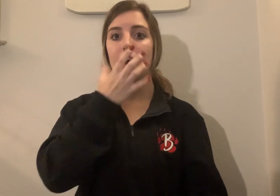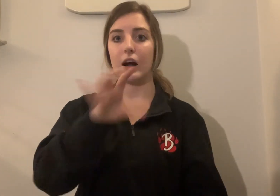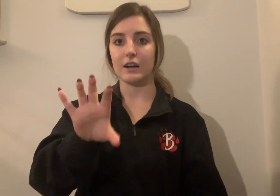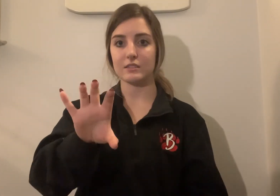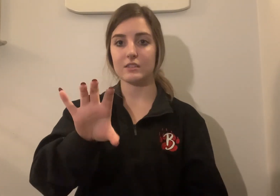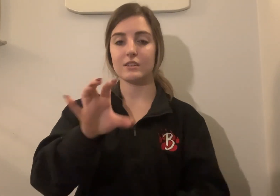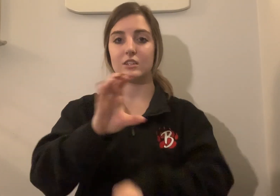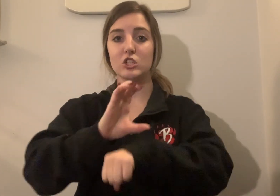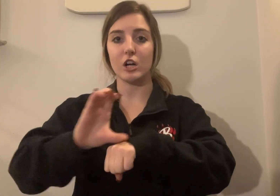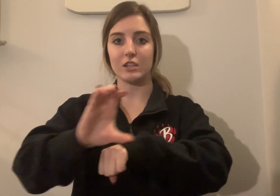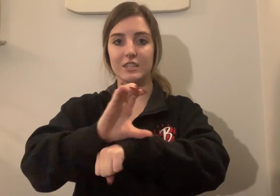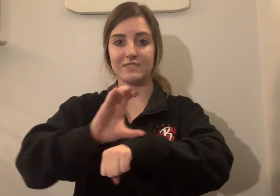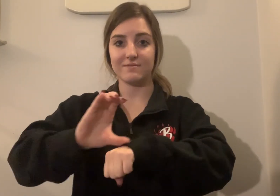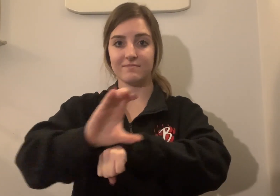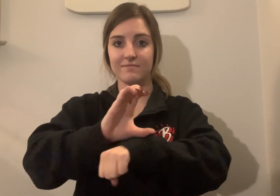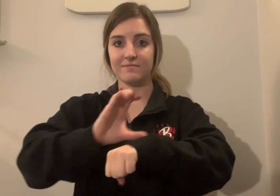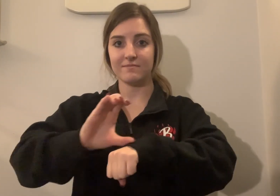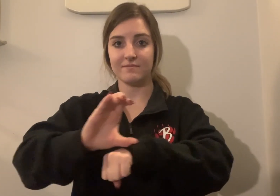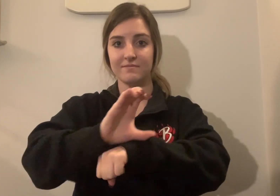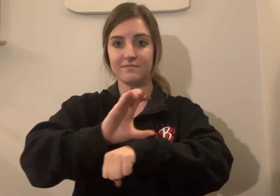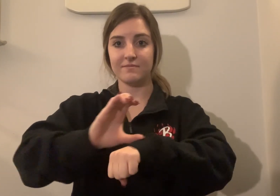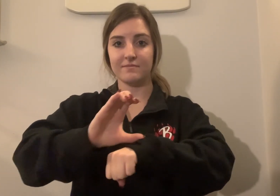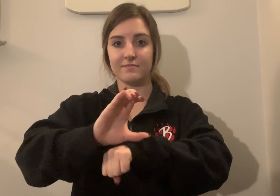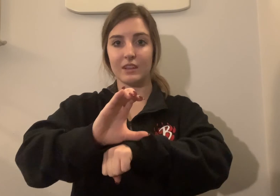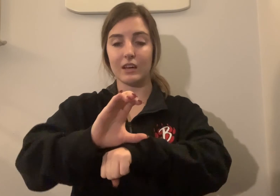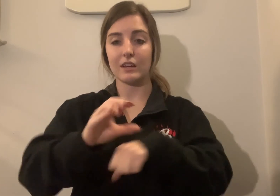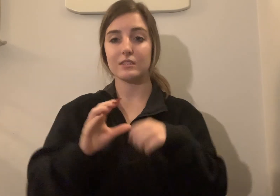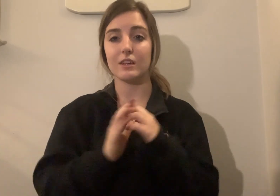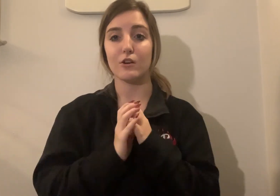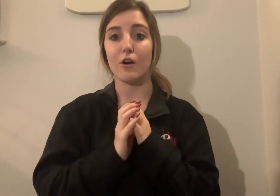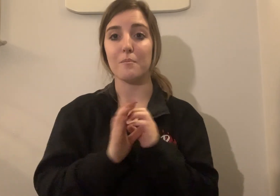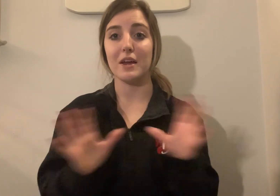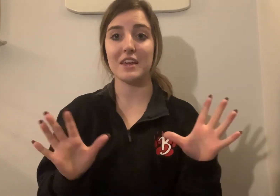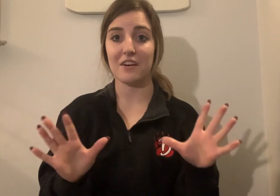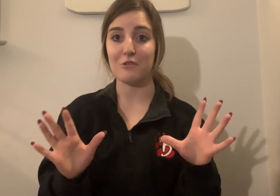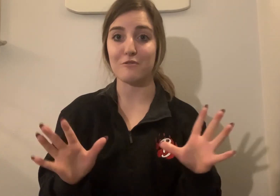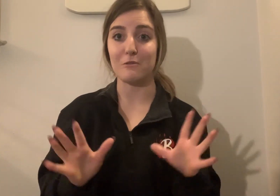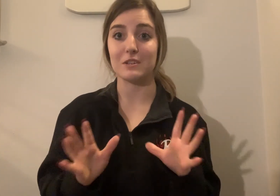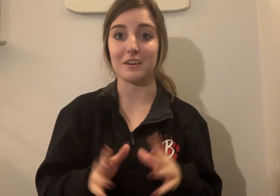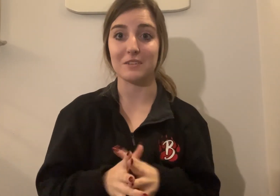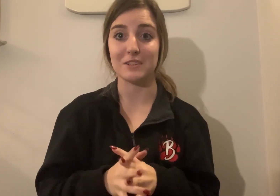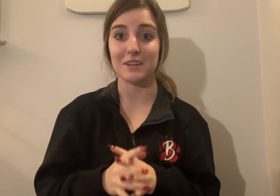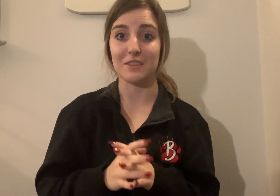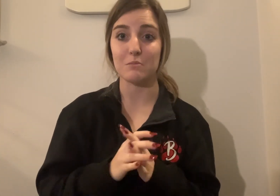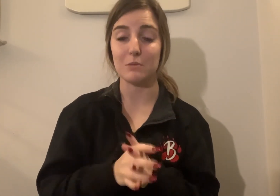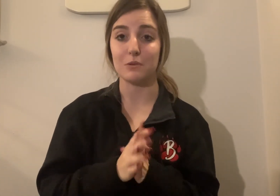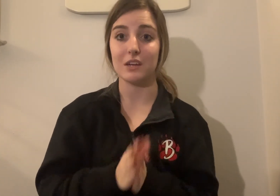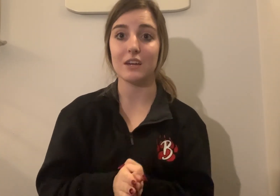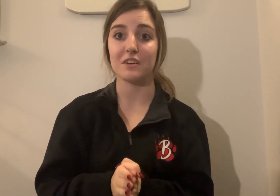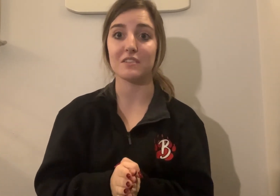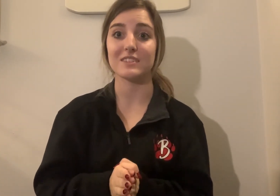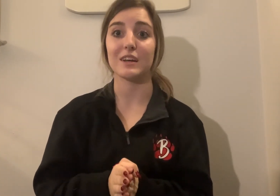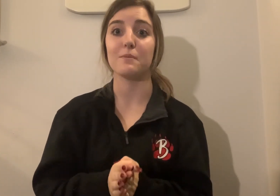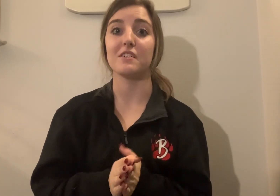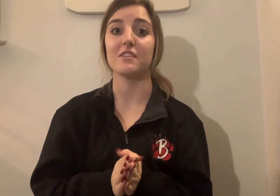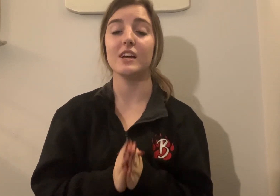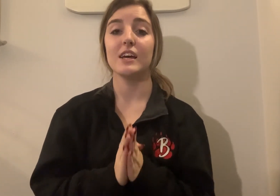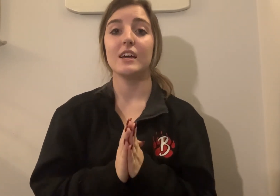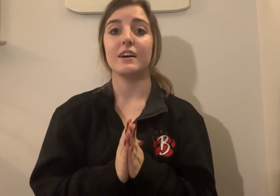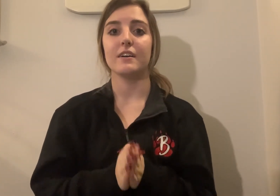Hot chocolate. Like I said, there are many other foods I understand that people eat around this time of year.